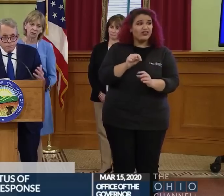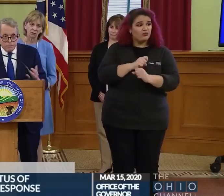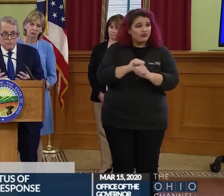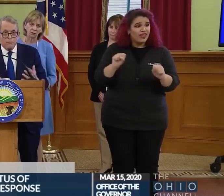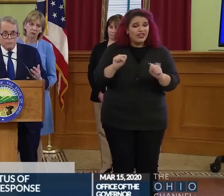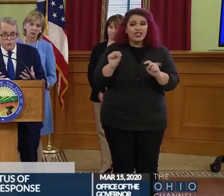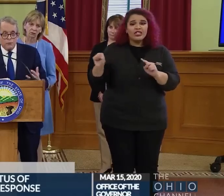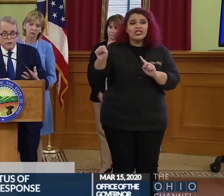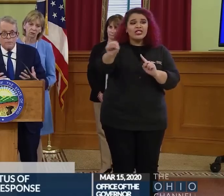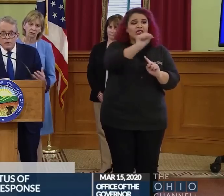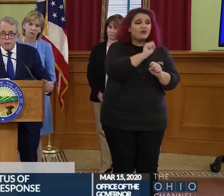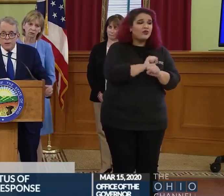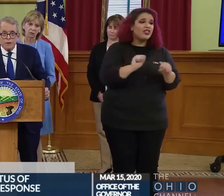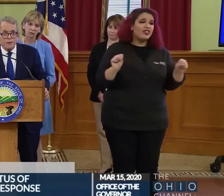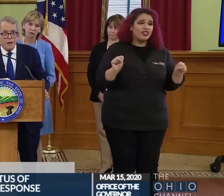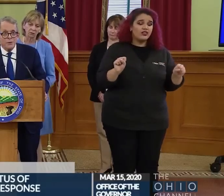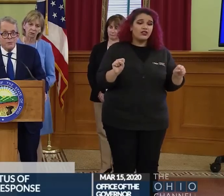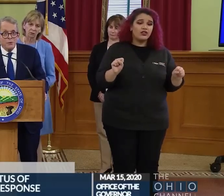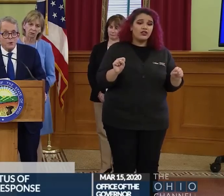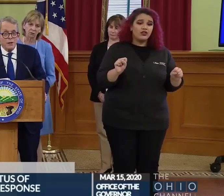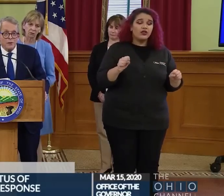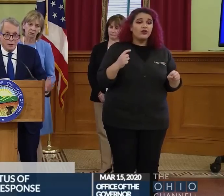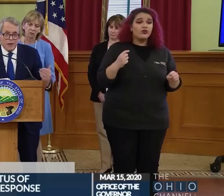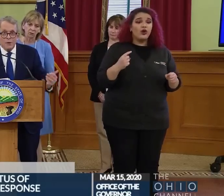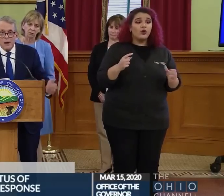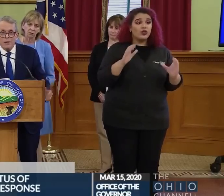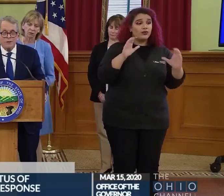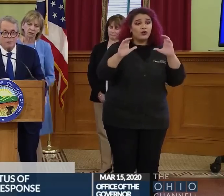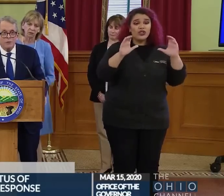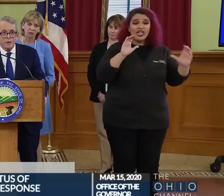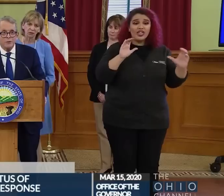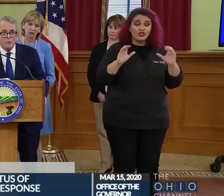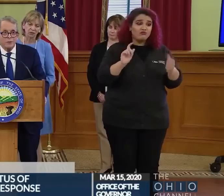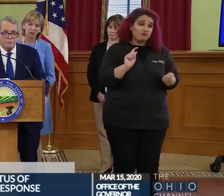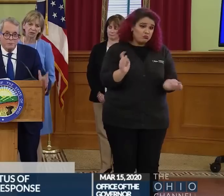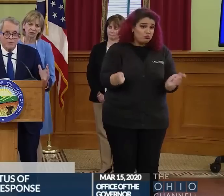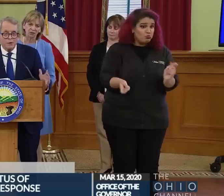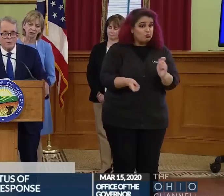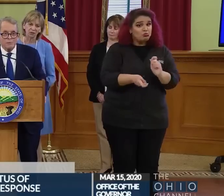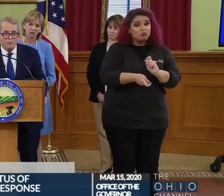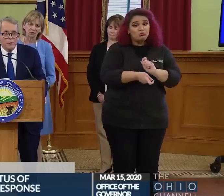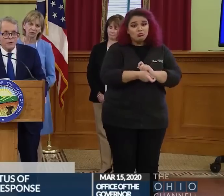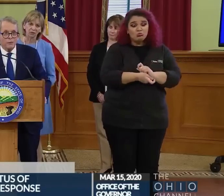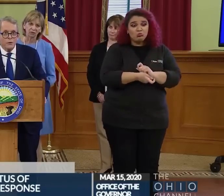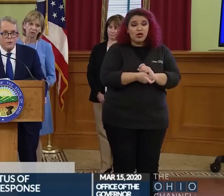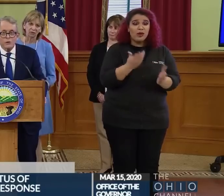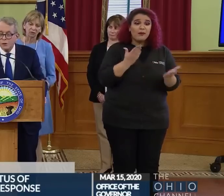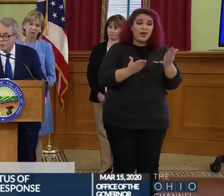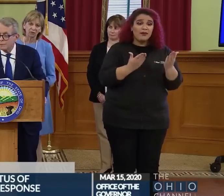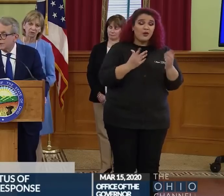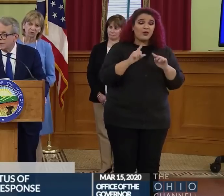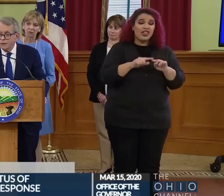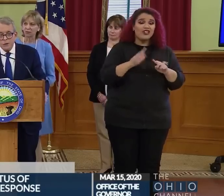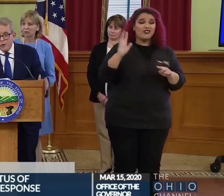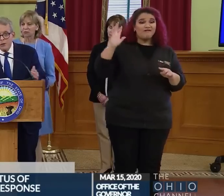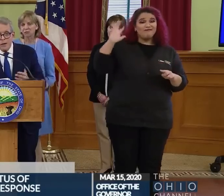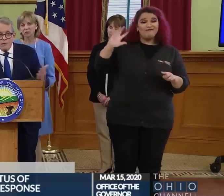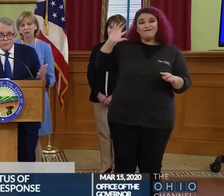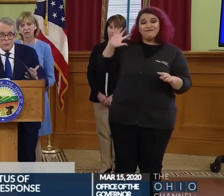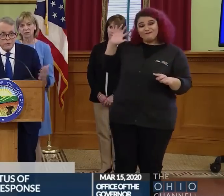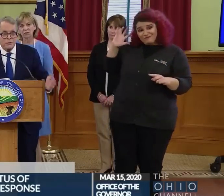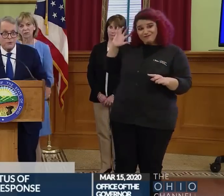But, you know, reinvent how you communicate, kind of go back to some of the things that we may have done 20, 30 years ago. And then you